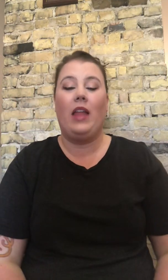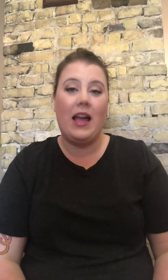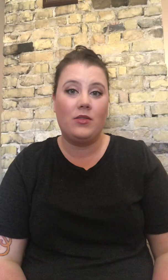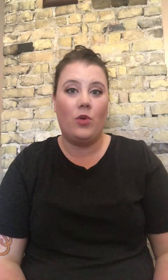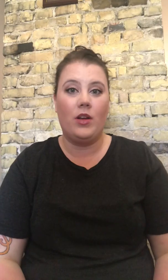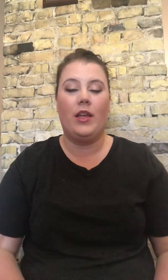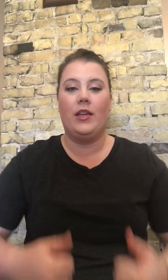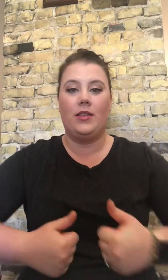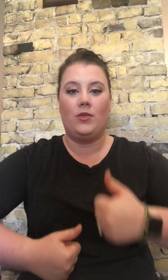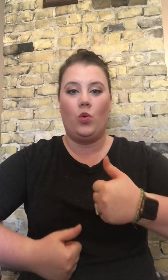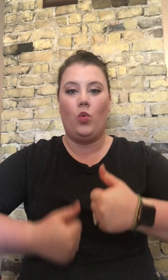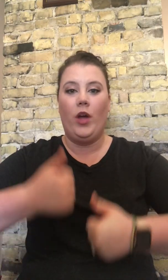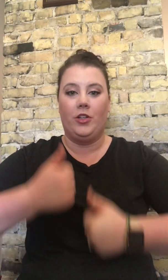last one is which.